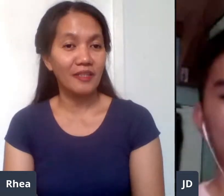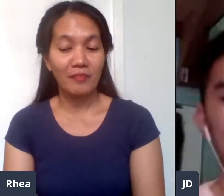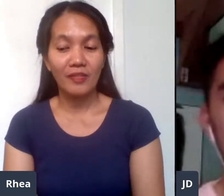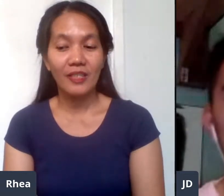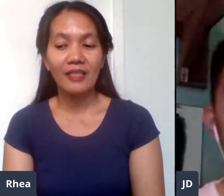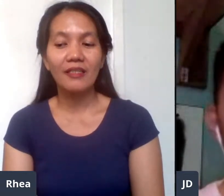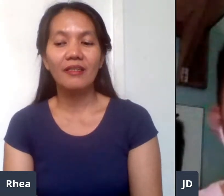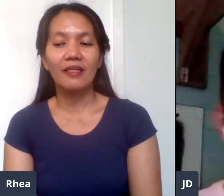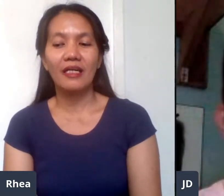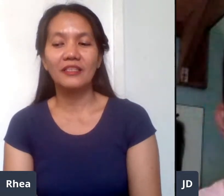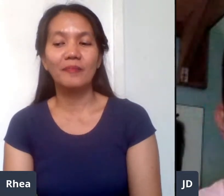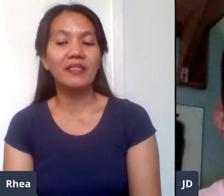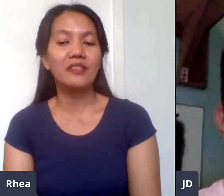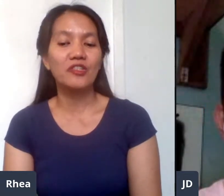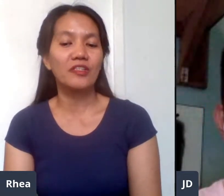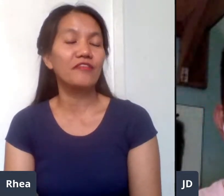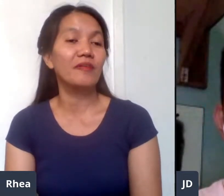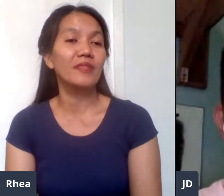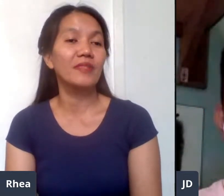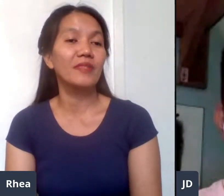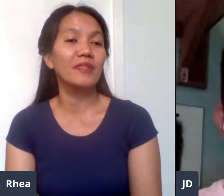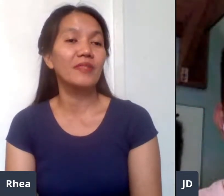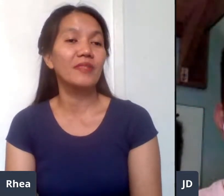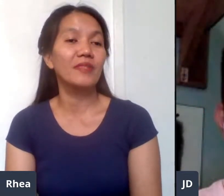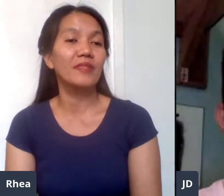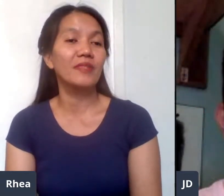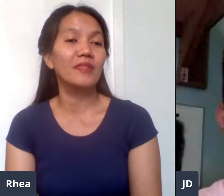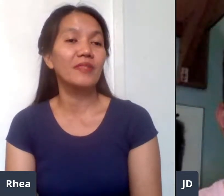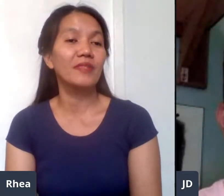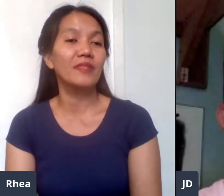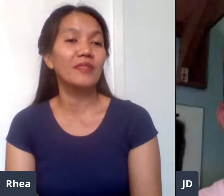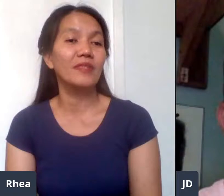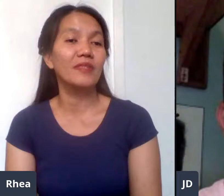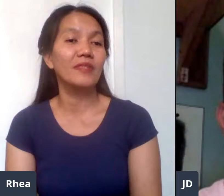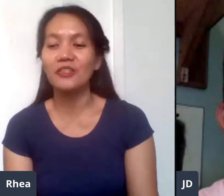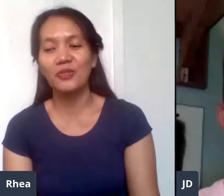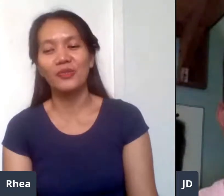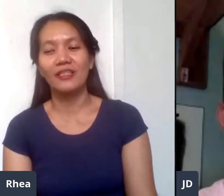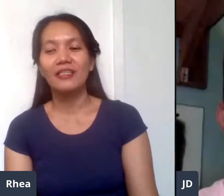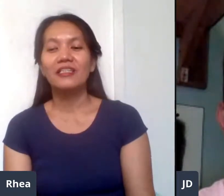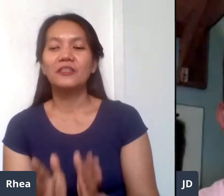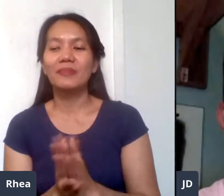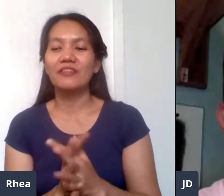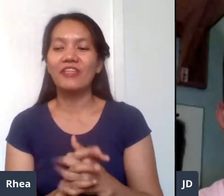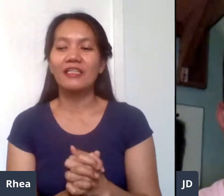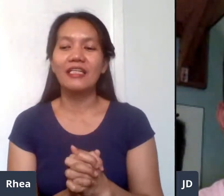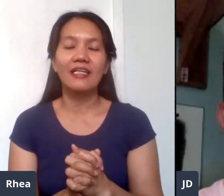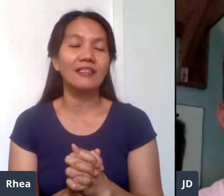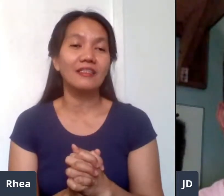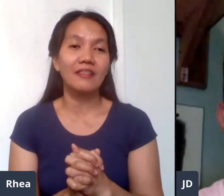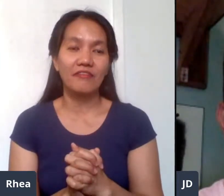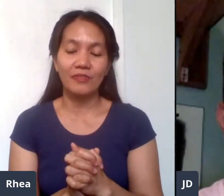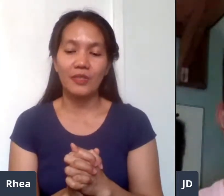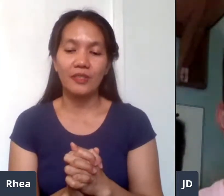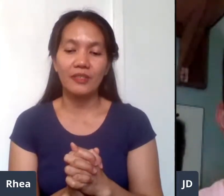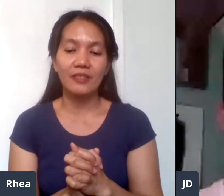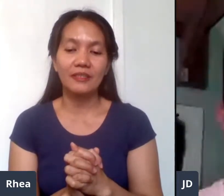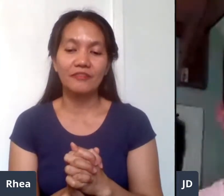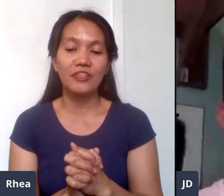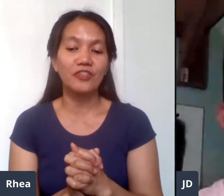good day everyone. I am Miss Rhea Namol, a SPED teacher from the Eulogio Rodriguez Integrated